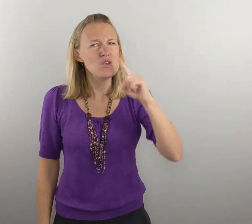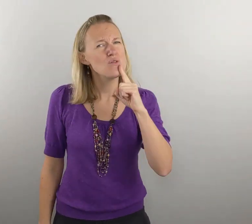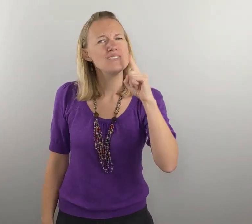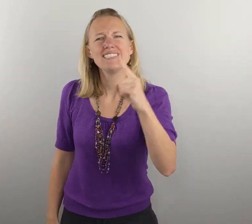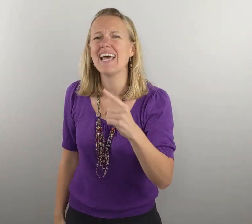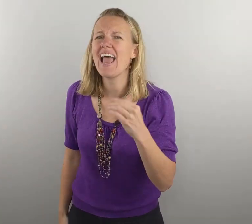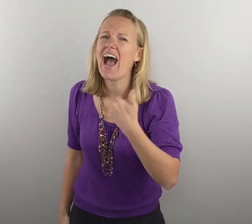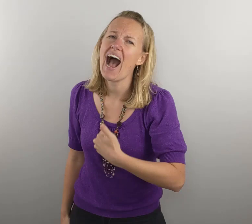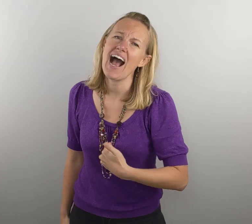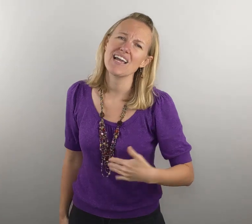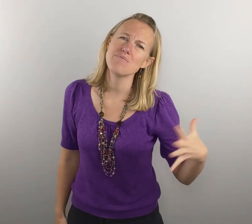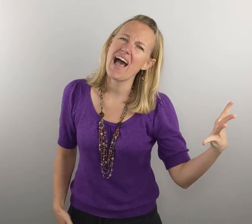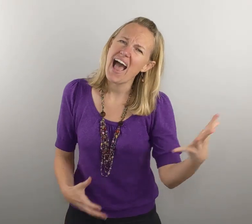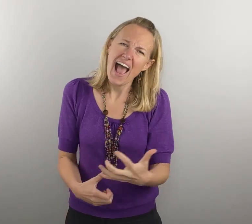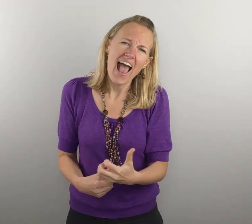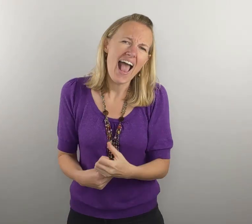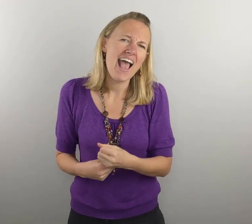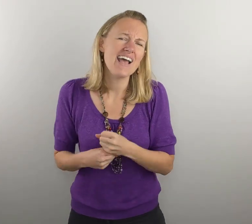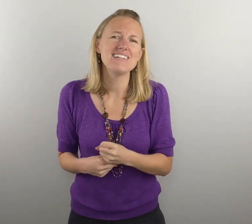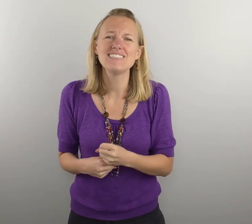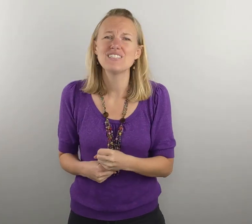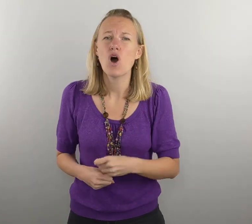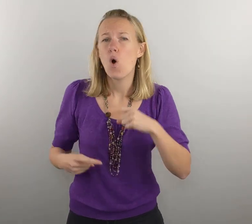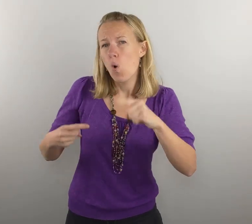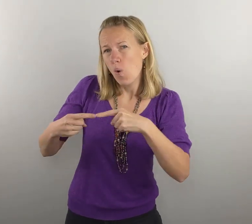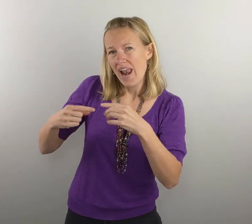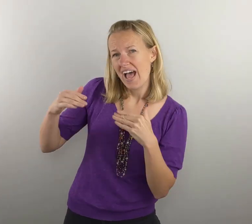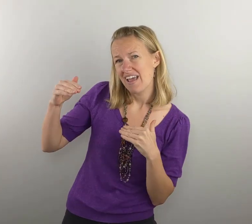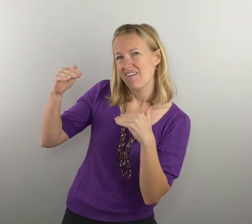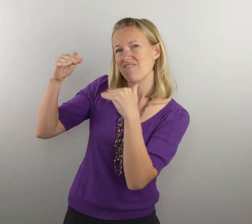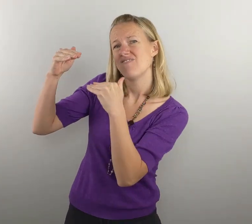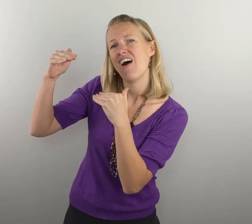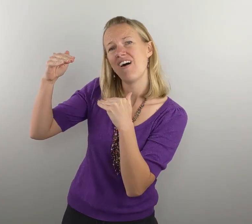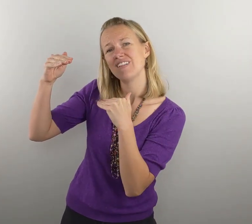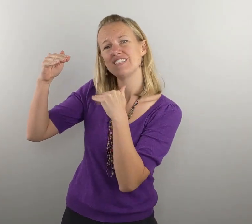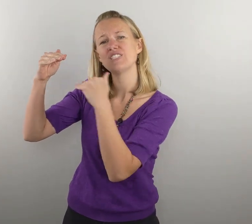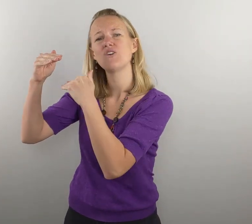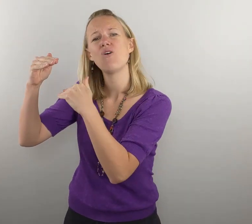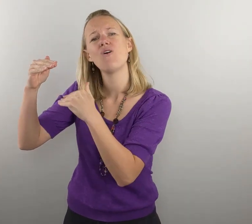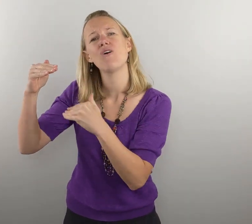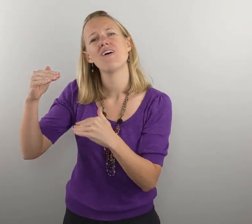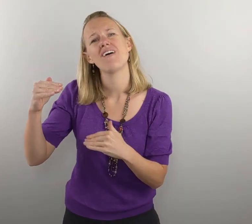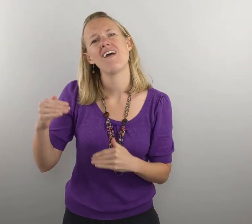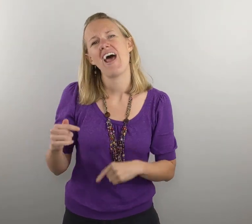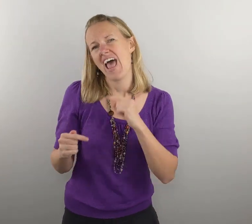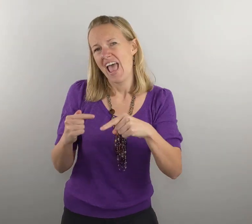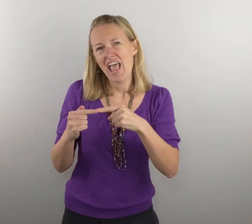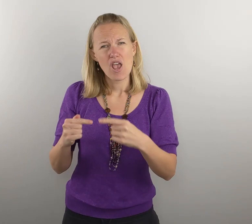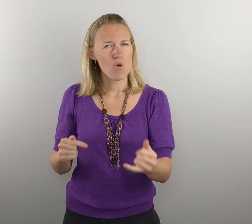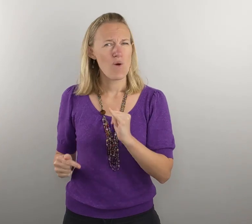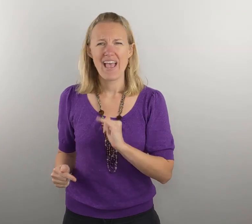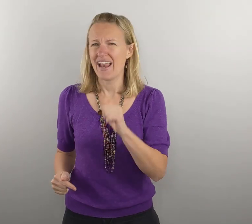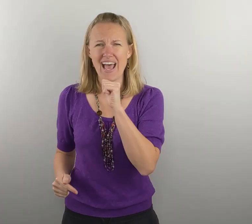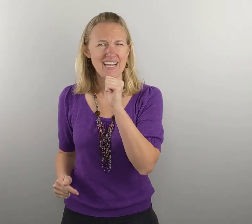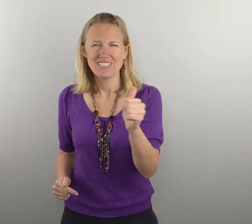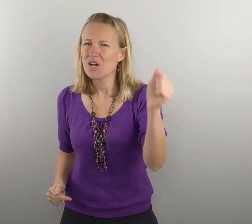you say I am held when I am falling short. When I